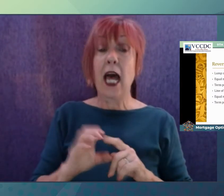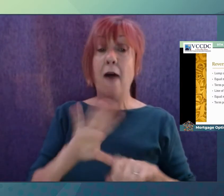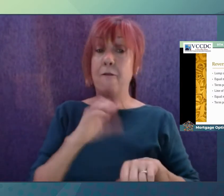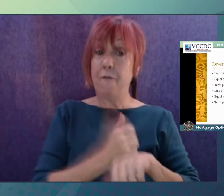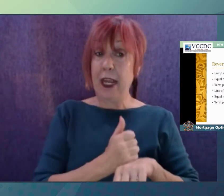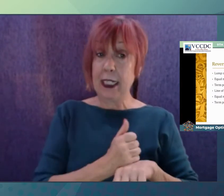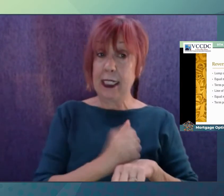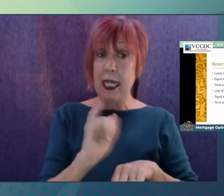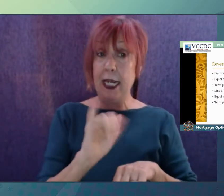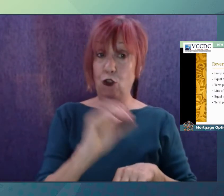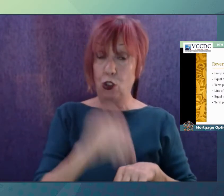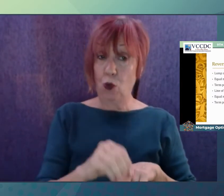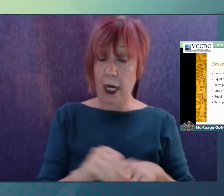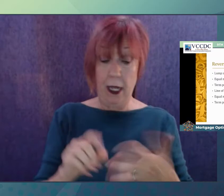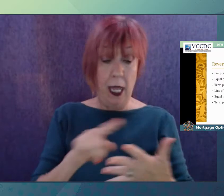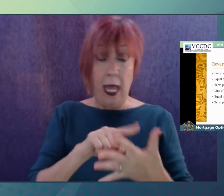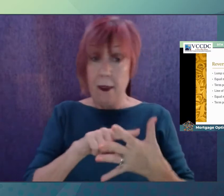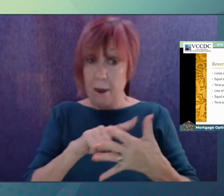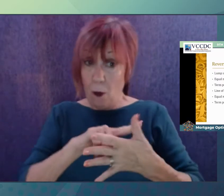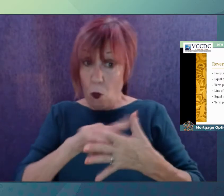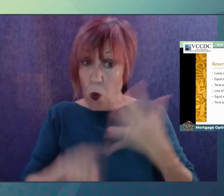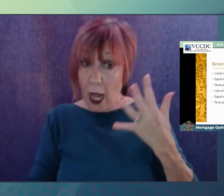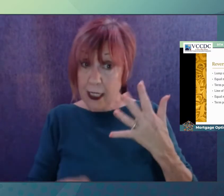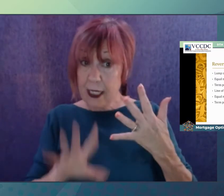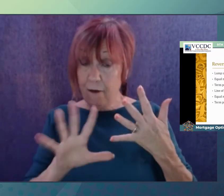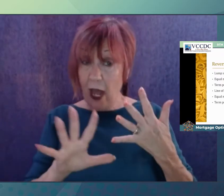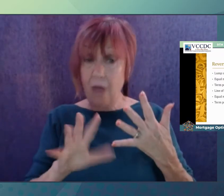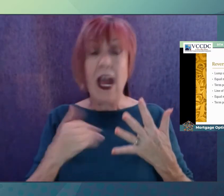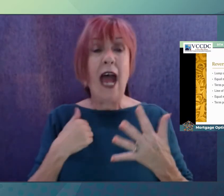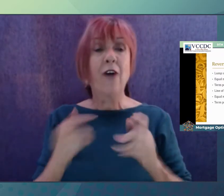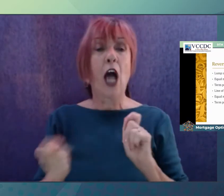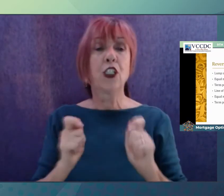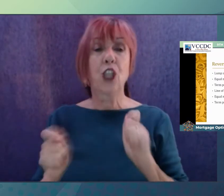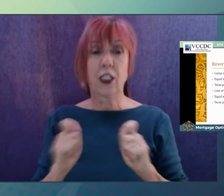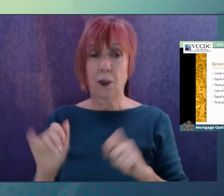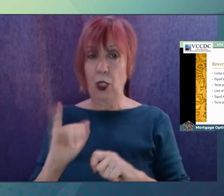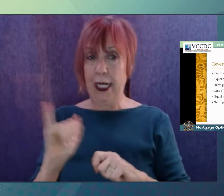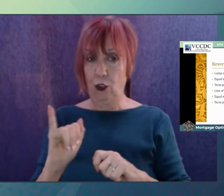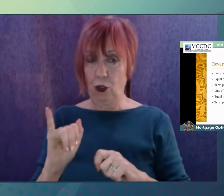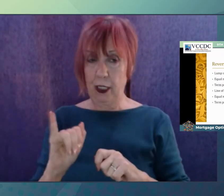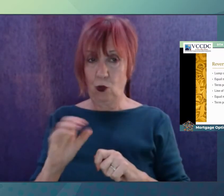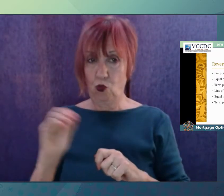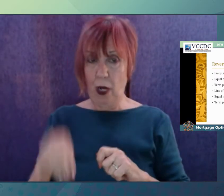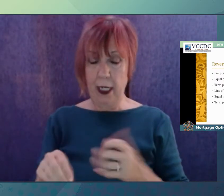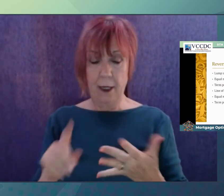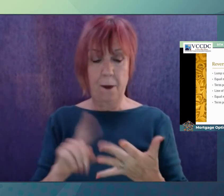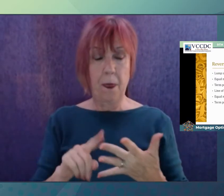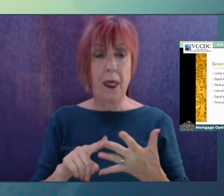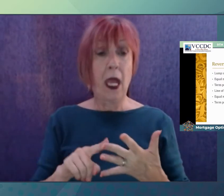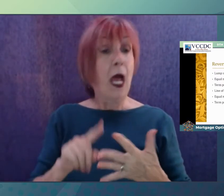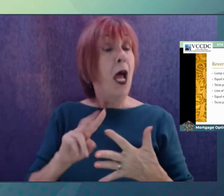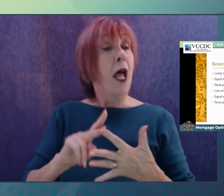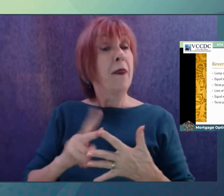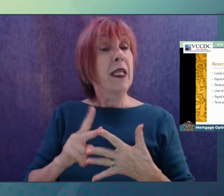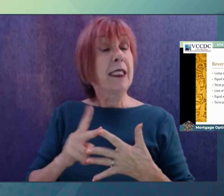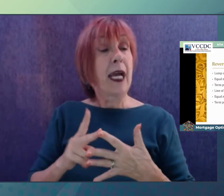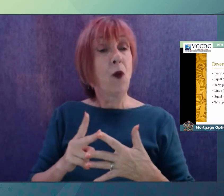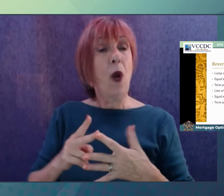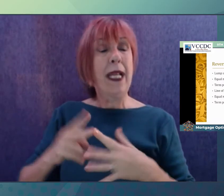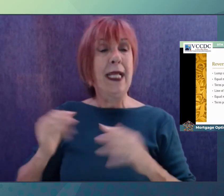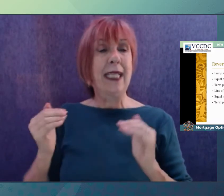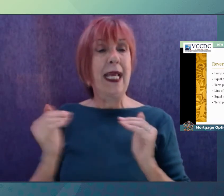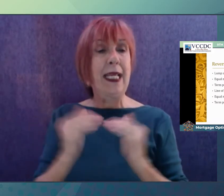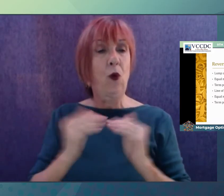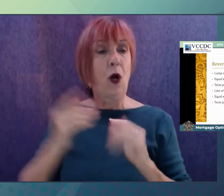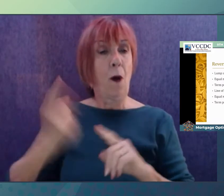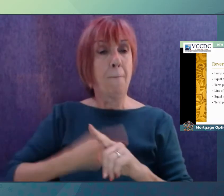The other 5 ones that we'll discuss have adjustable interest rates. The second way is through equal monthly payments or annuity. For as